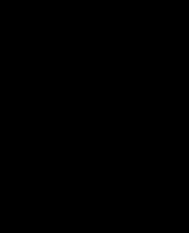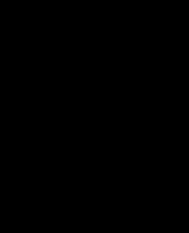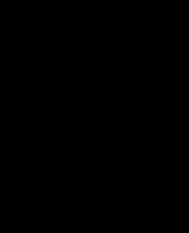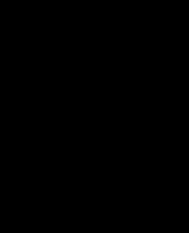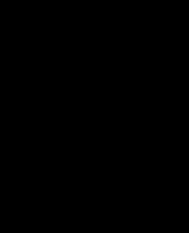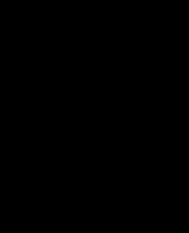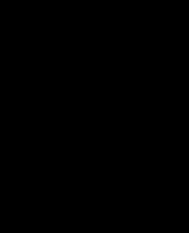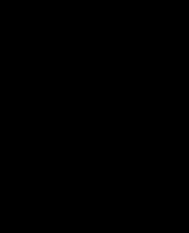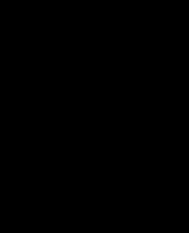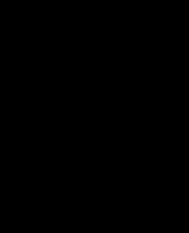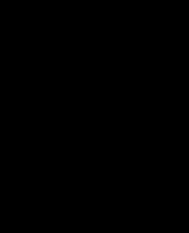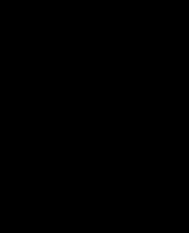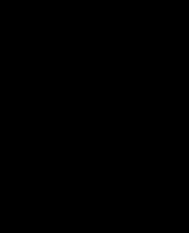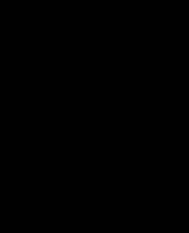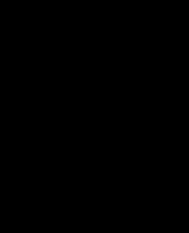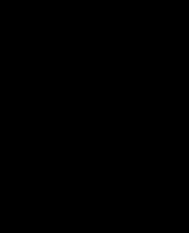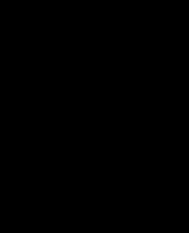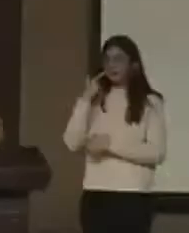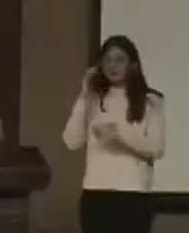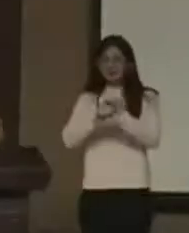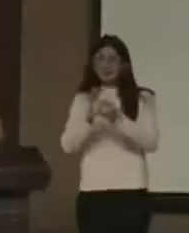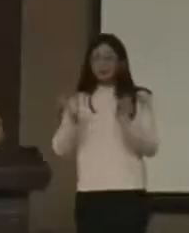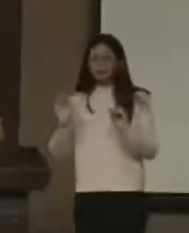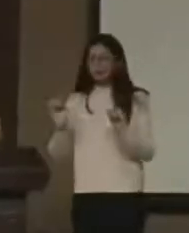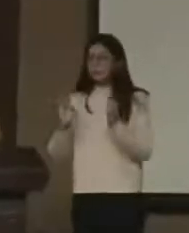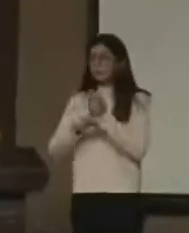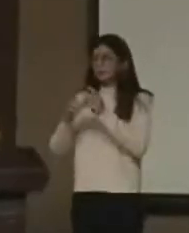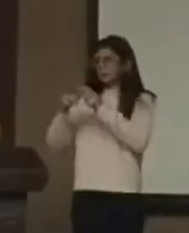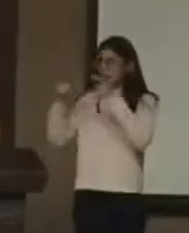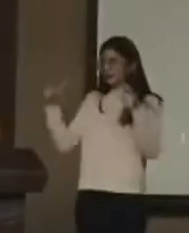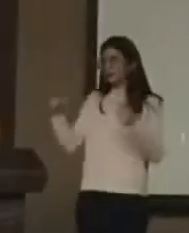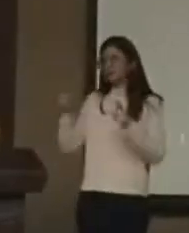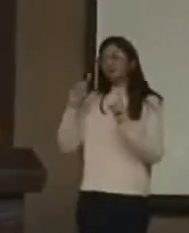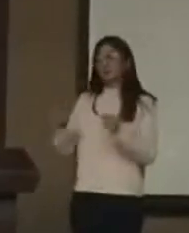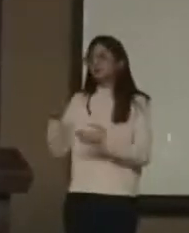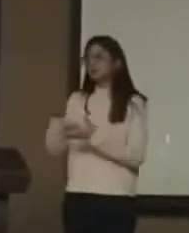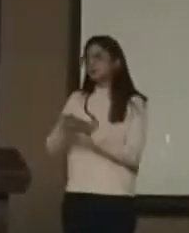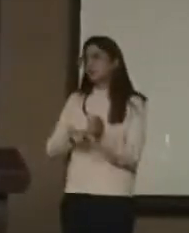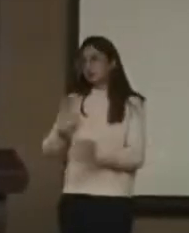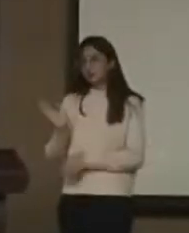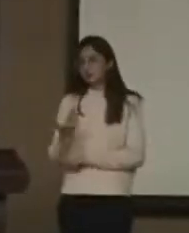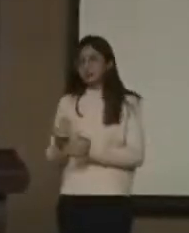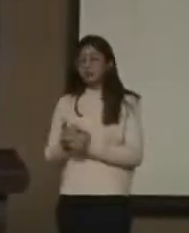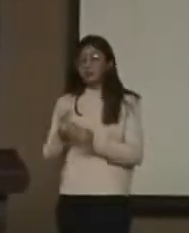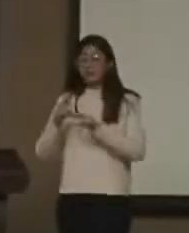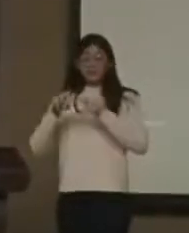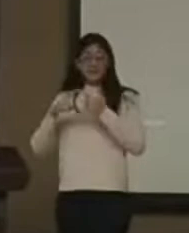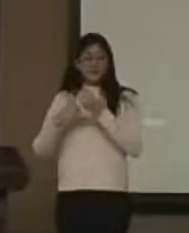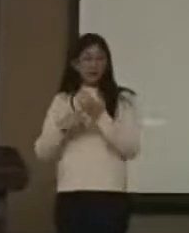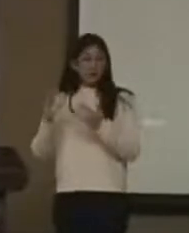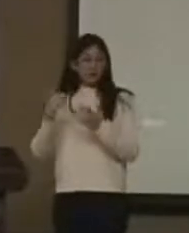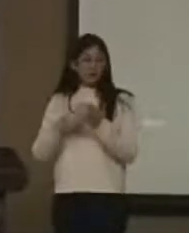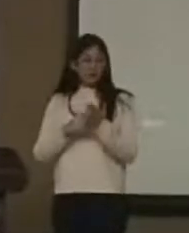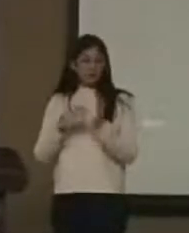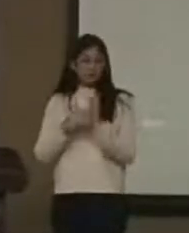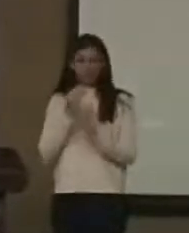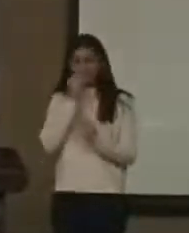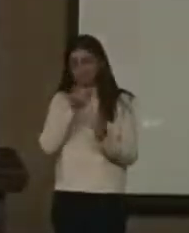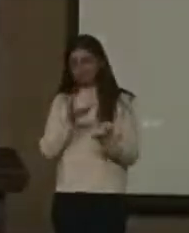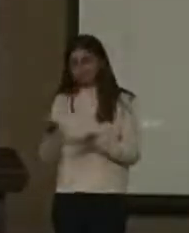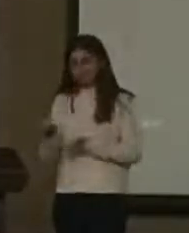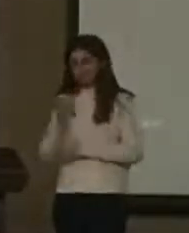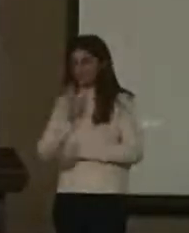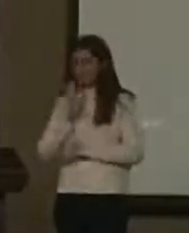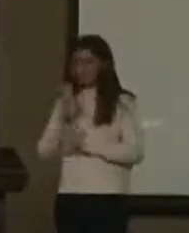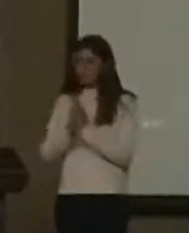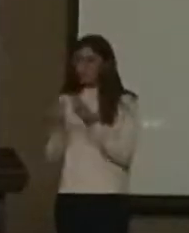Invisible Majority, a must read, I think. Mr. Feroz, can I request you to speak a little bit about the